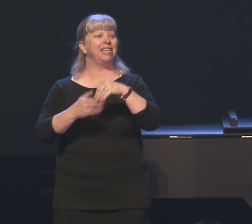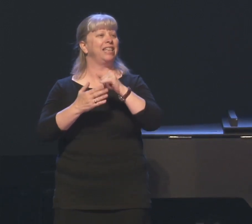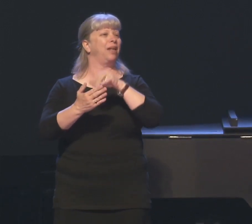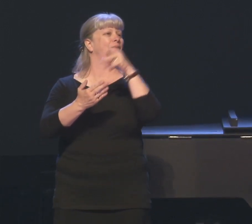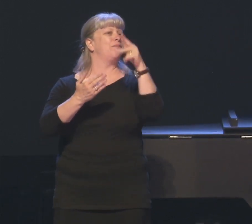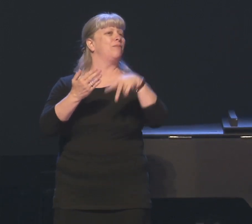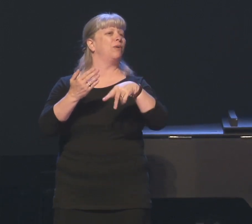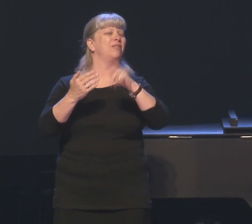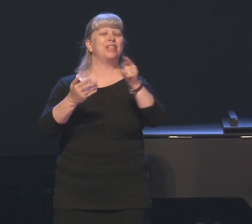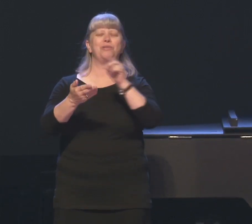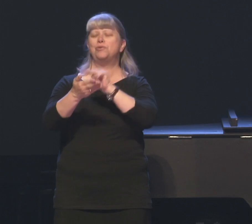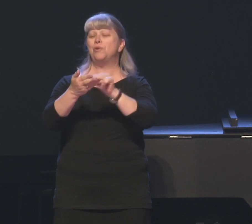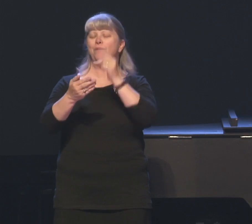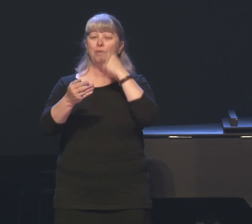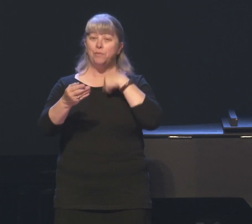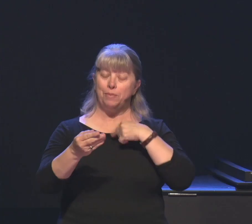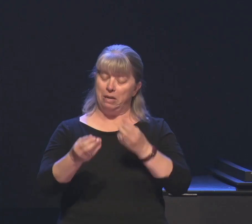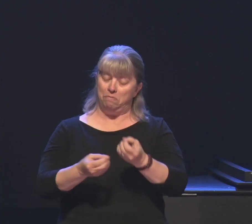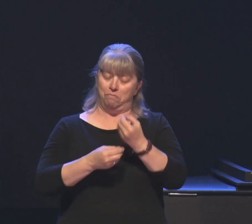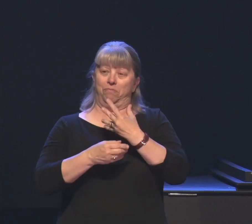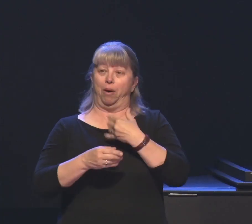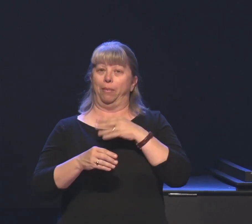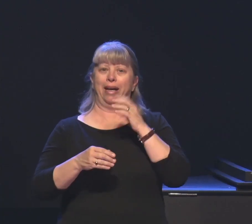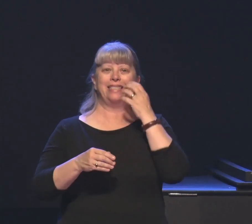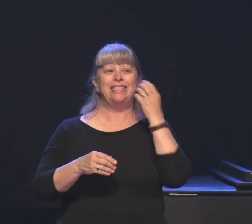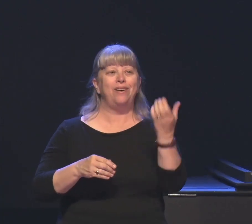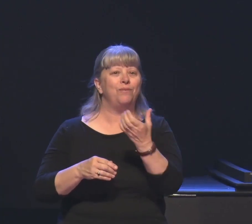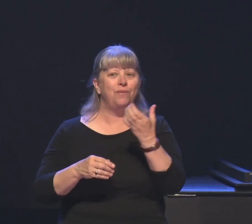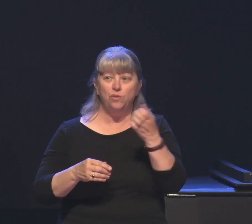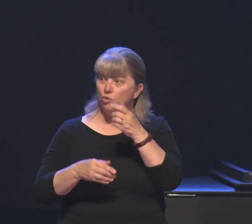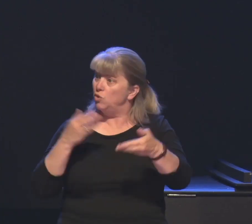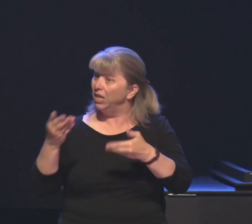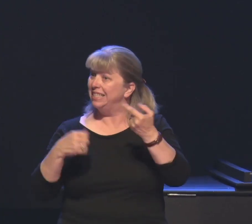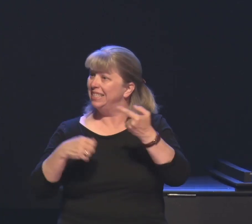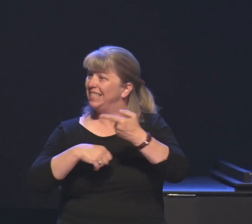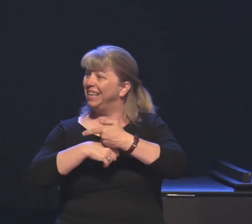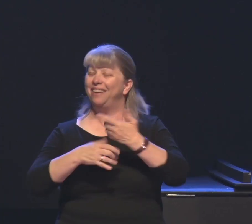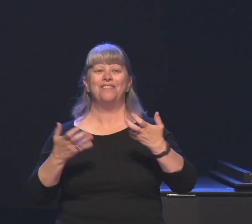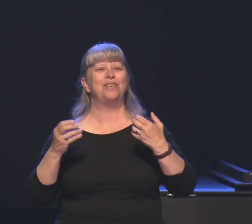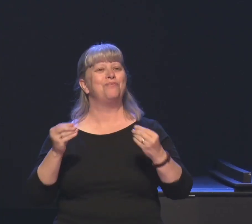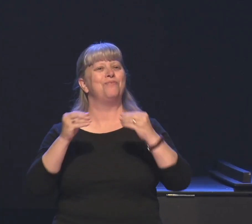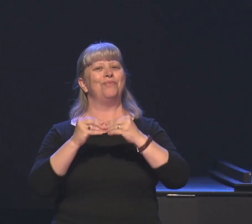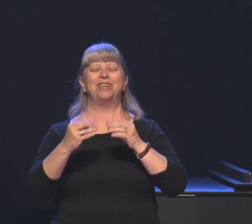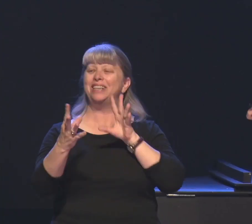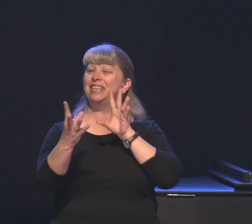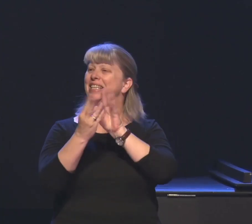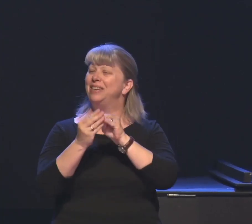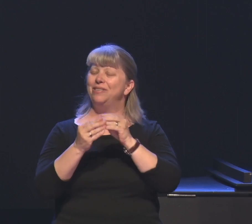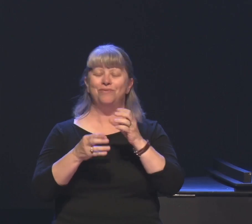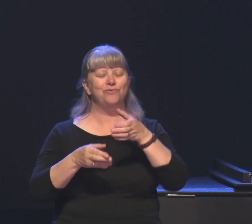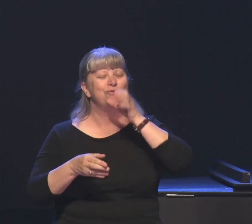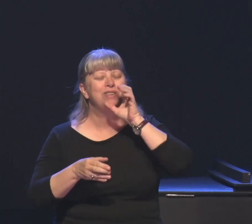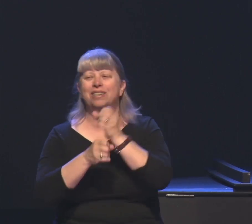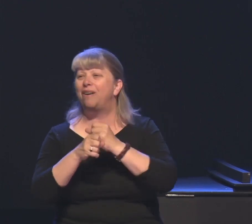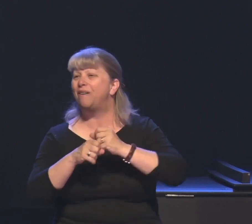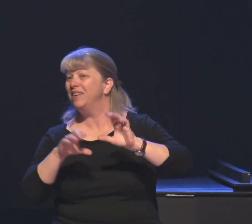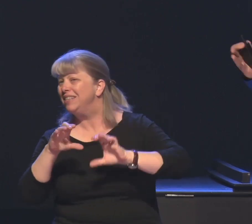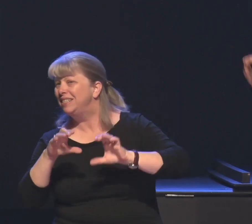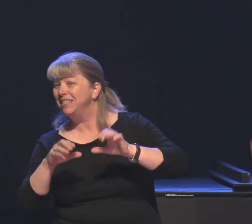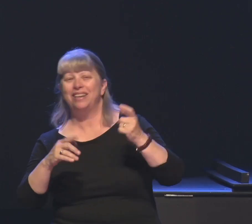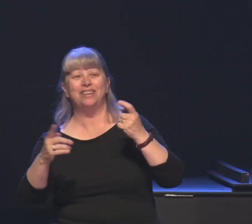program cover, there's a little note from me and my cell phone number is in there. If you are a guest today and you'd like to get together and have coffee and just chat, ask